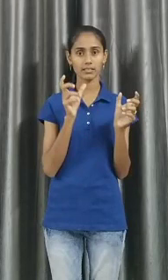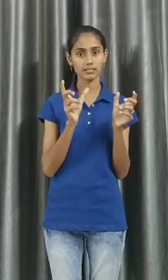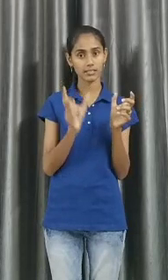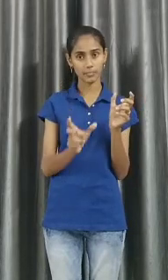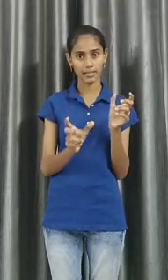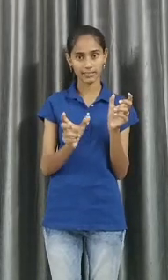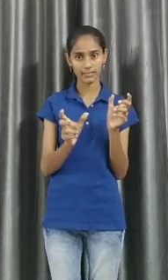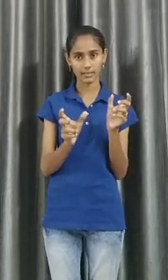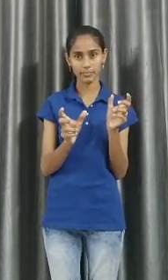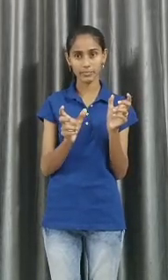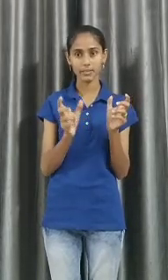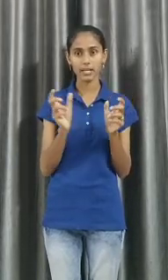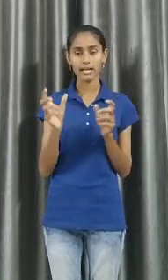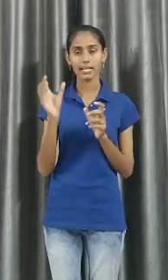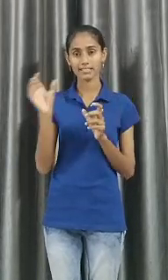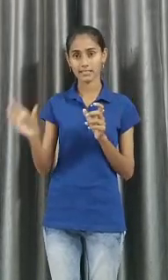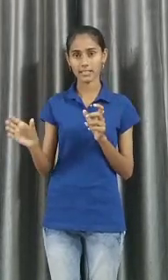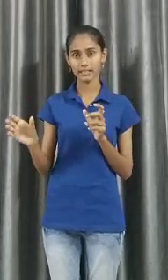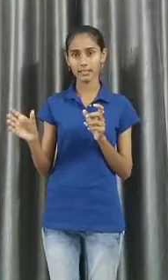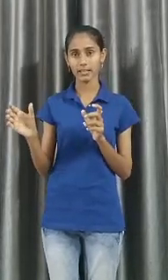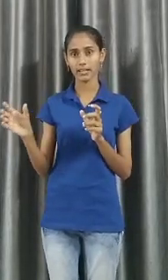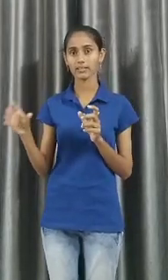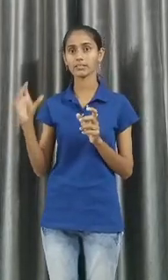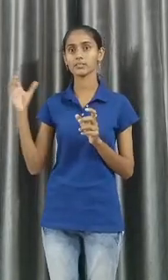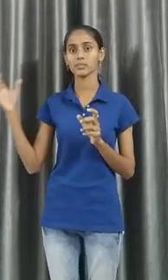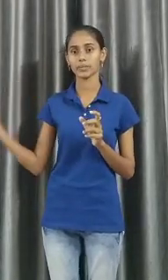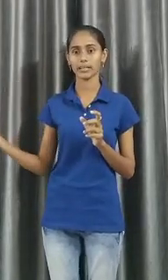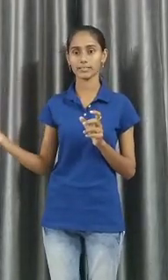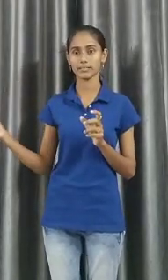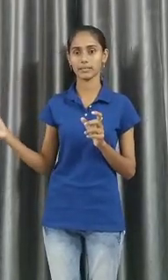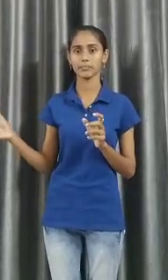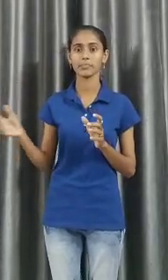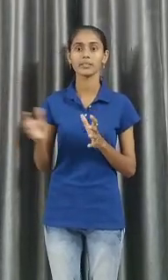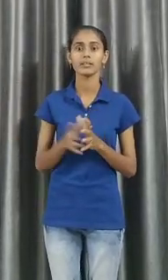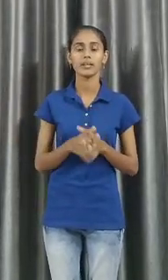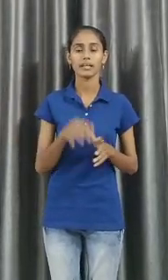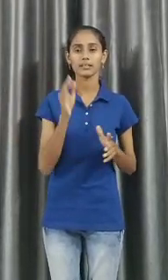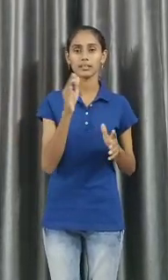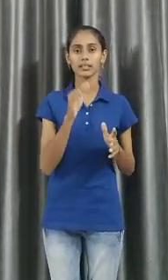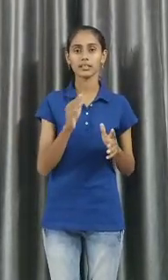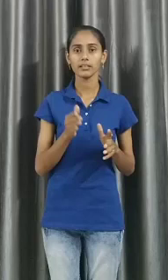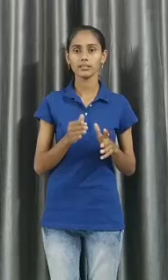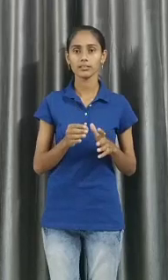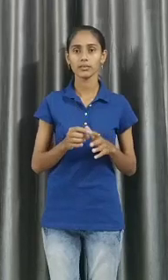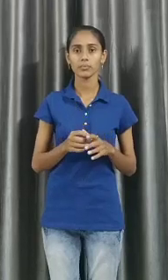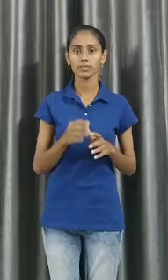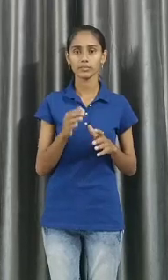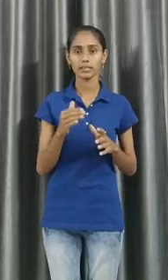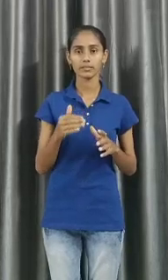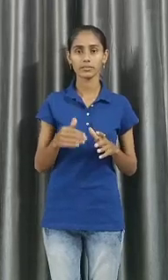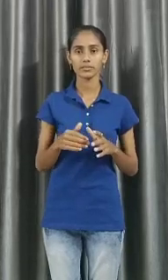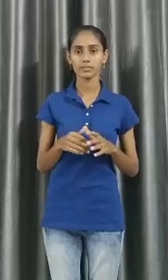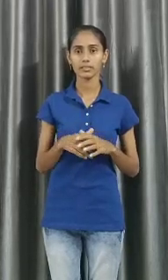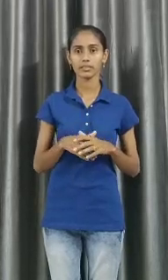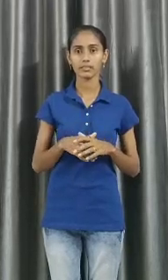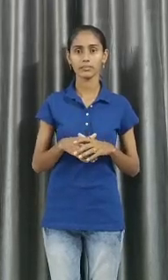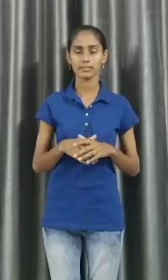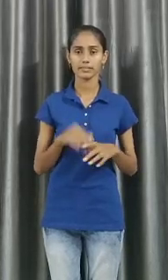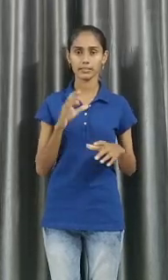the subclass name, extend, and the superclass name, and curly open and closing the curly braces.